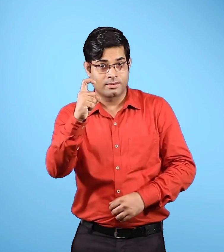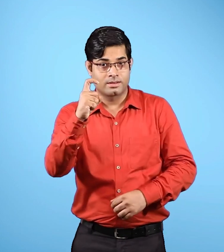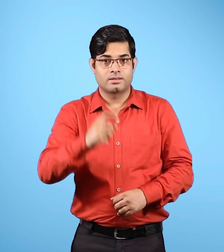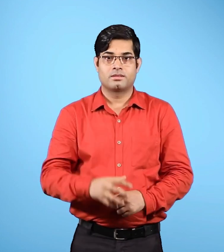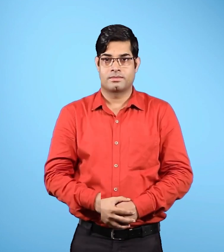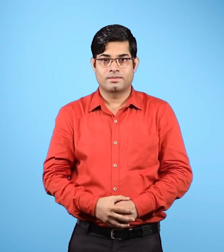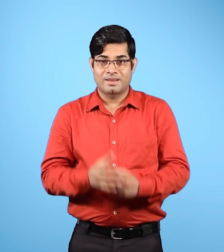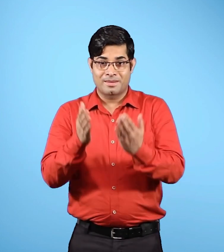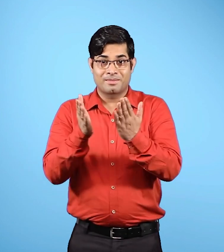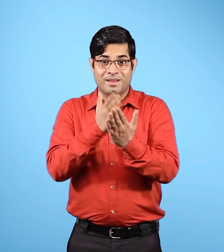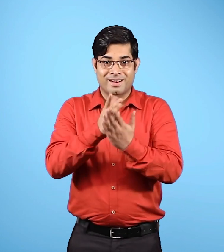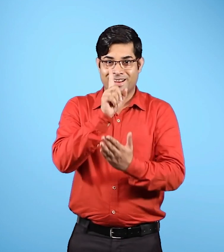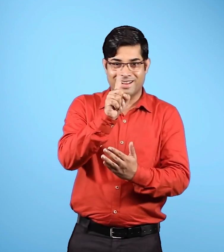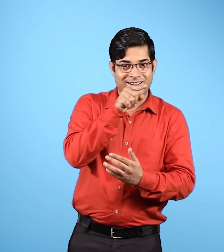7. Find the word